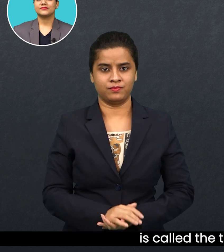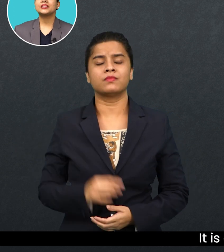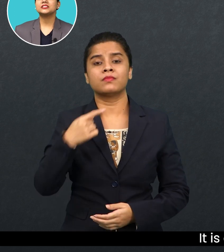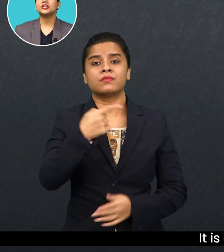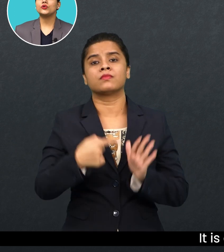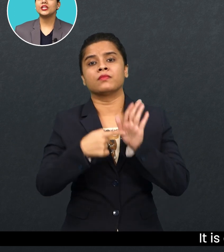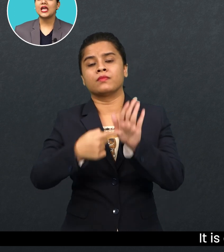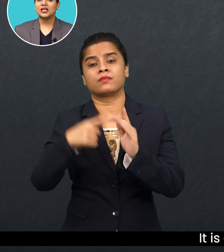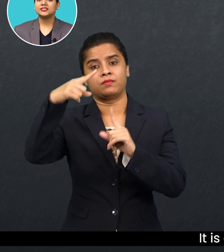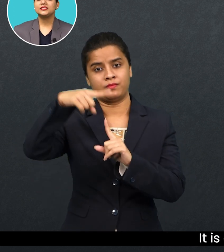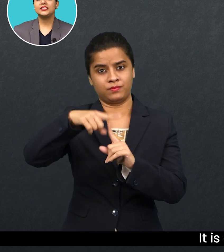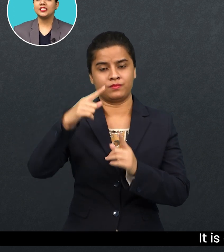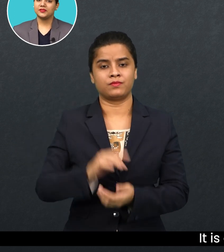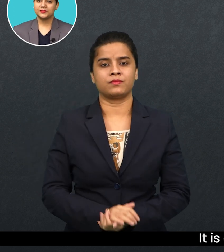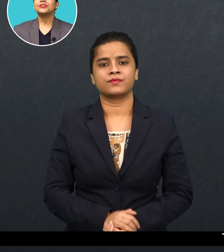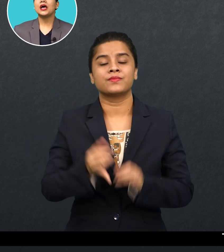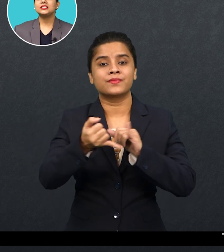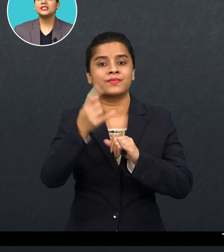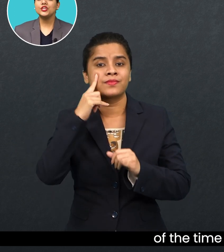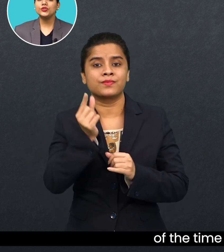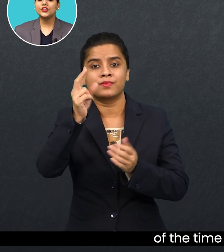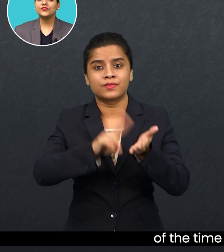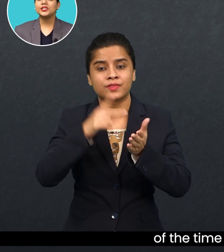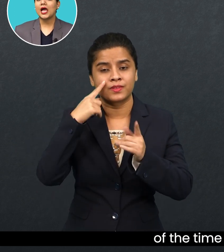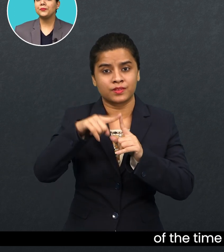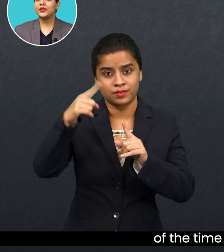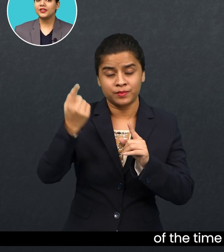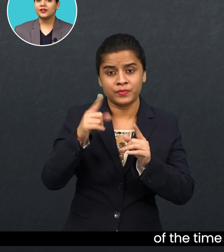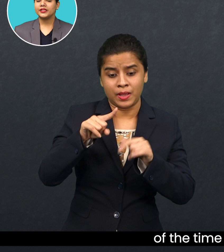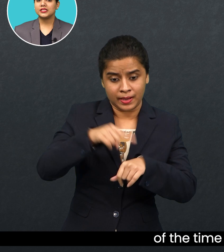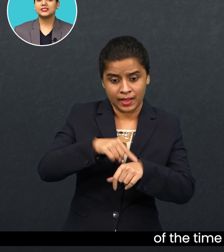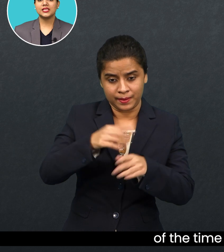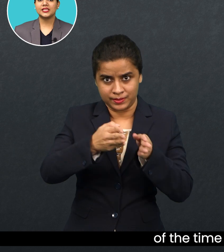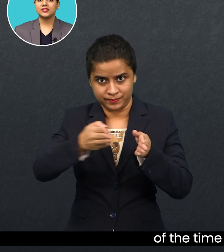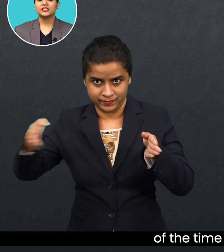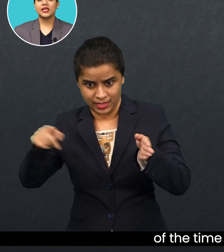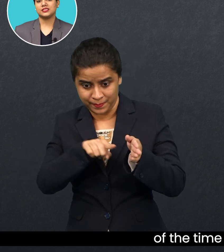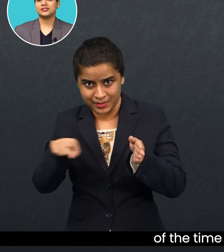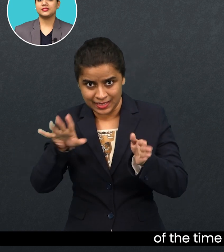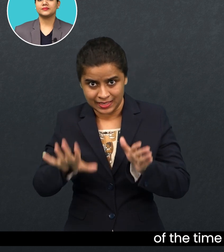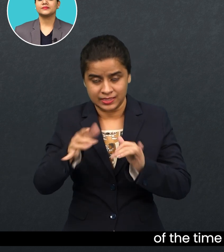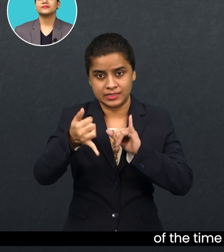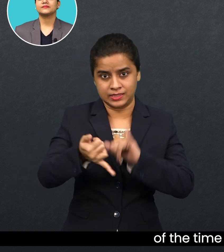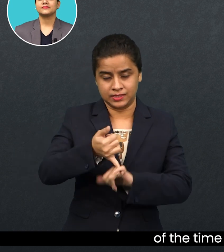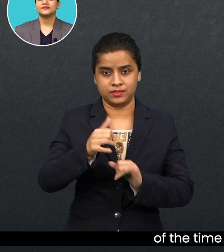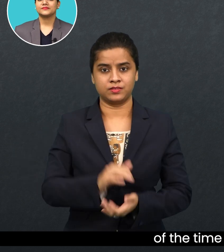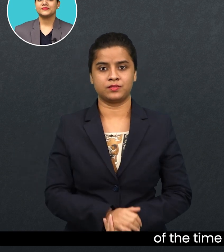It is denoted as t. The SI unit of the time period is second. It is